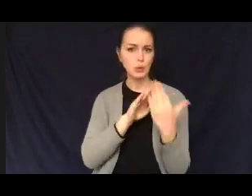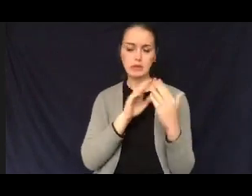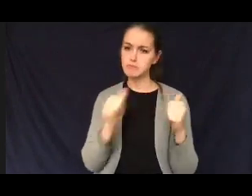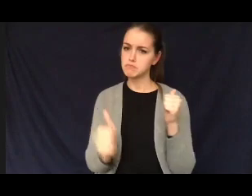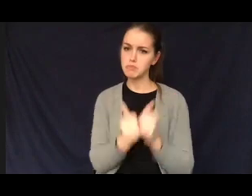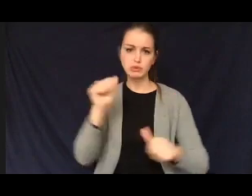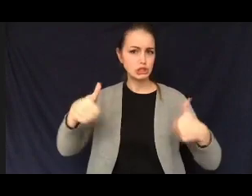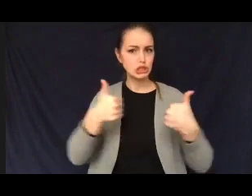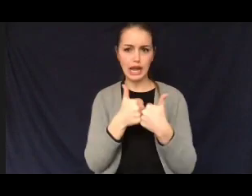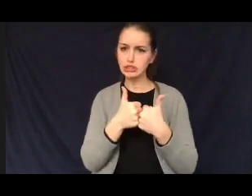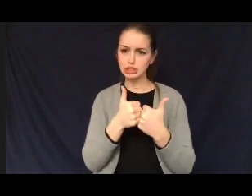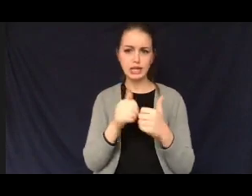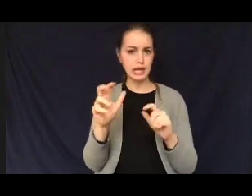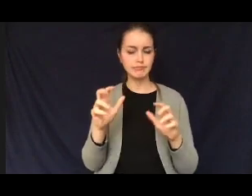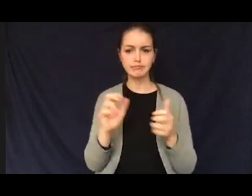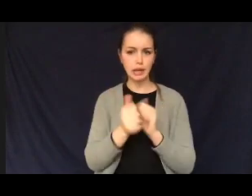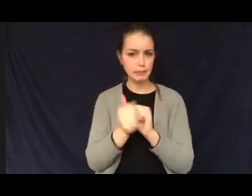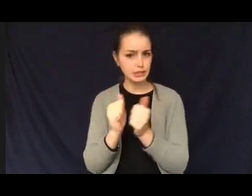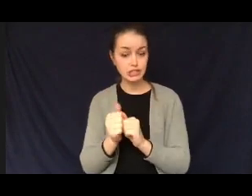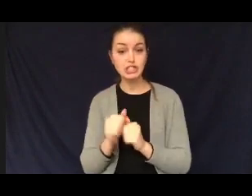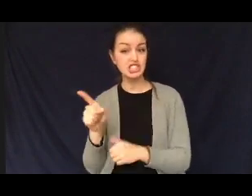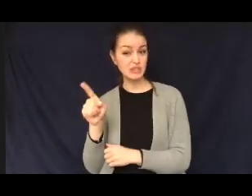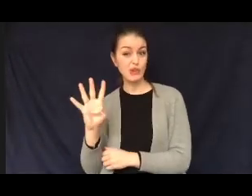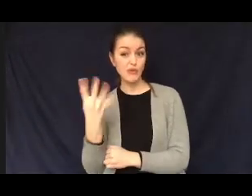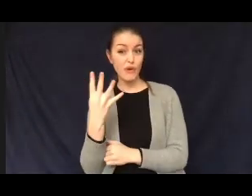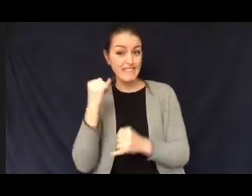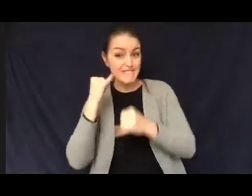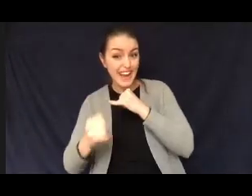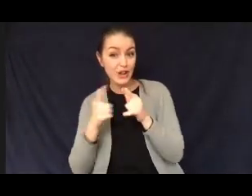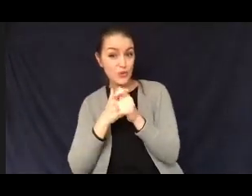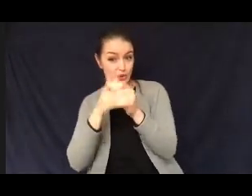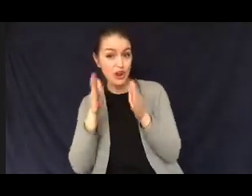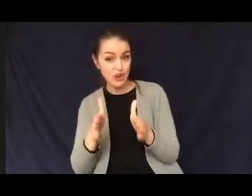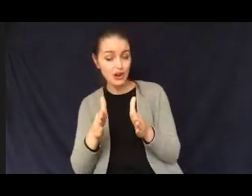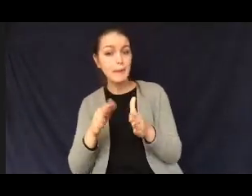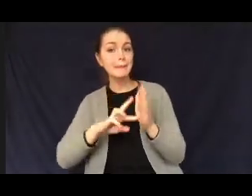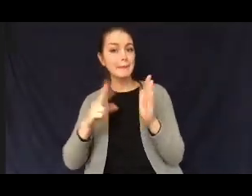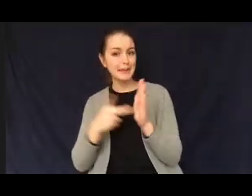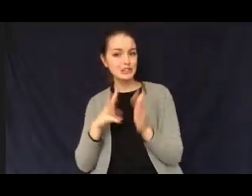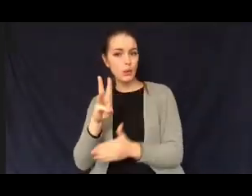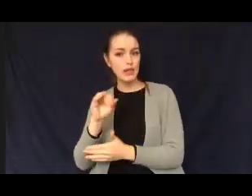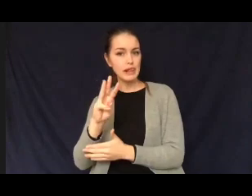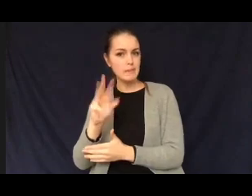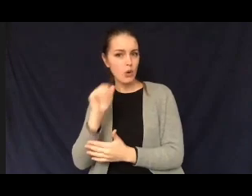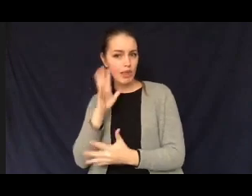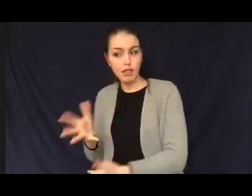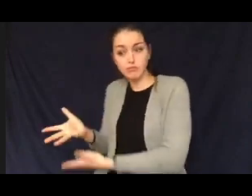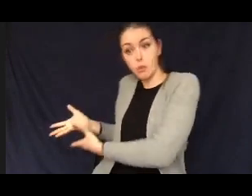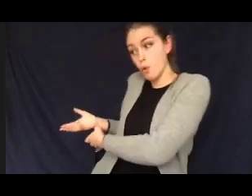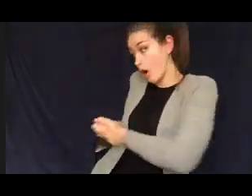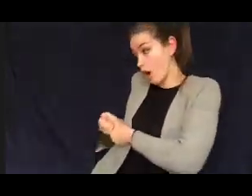the fourth and final runner on her team, it was Wilma who had to cross the finish line.